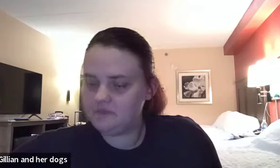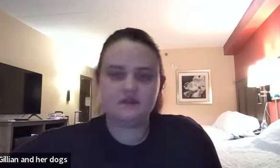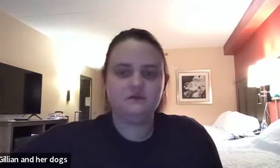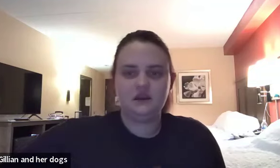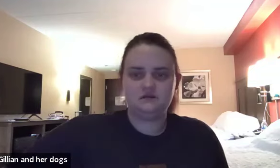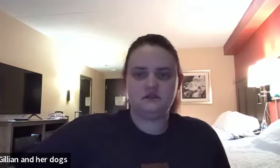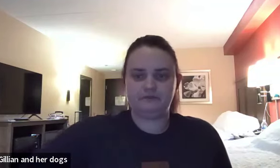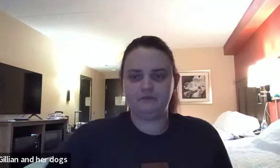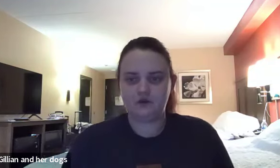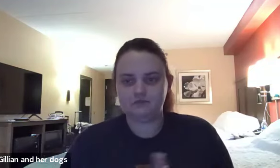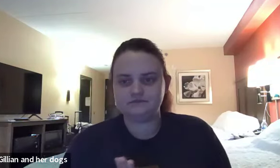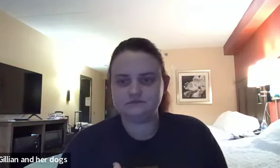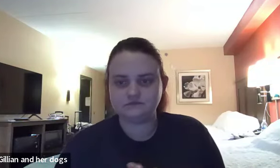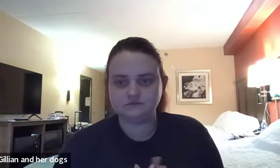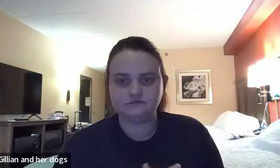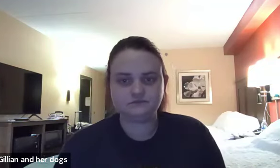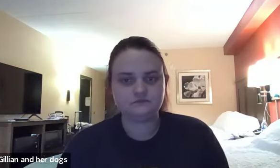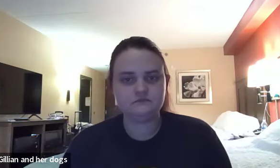No, I think we got everything. Okay.